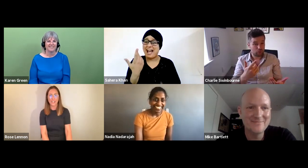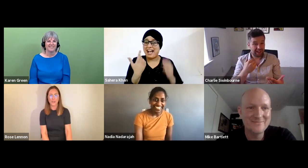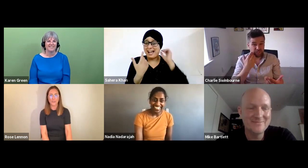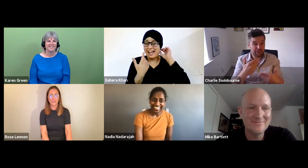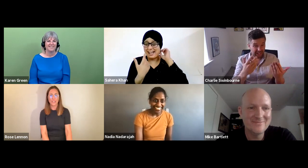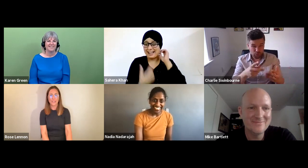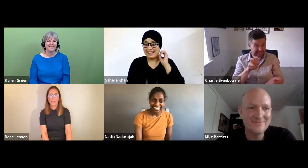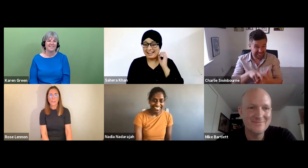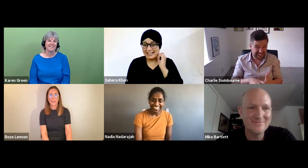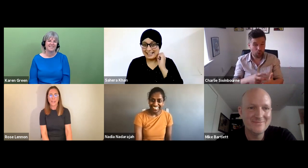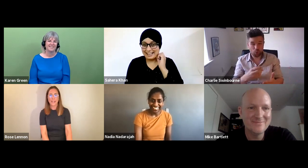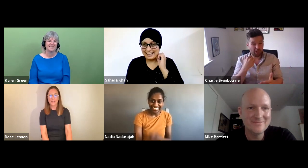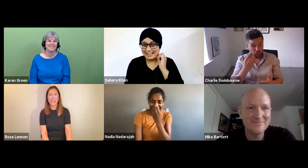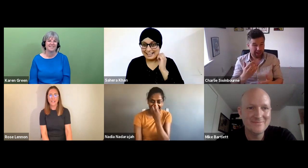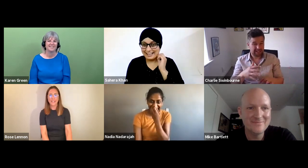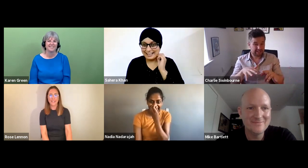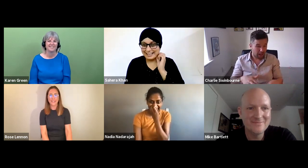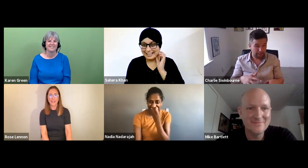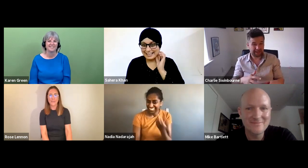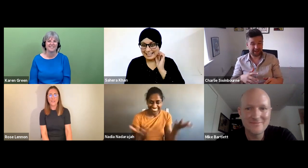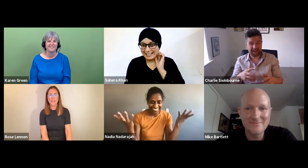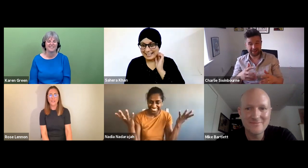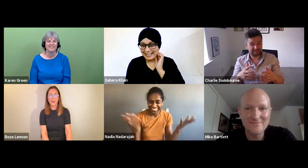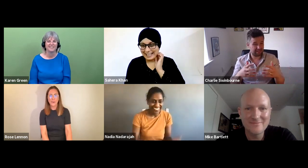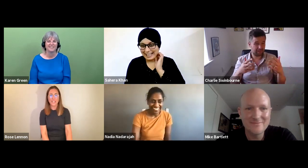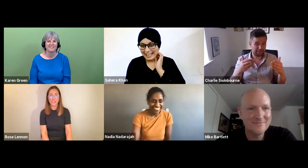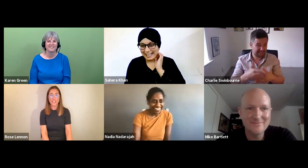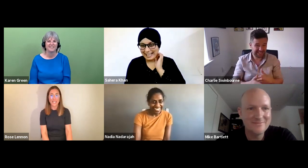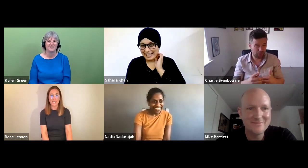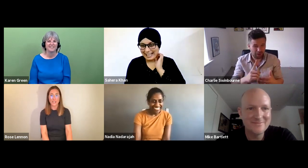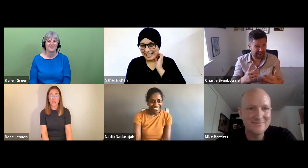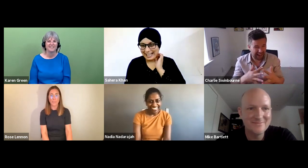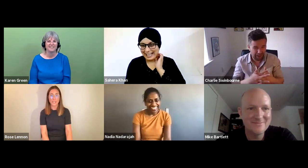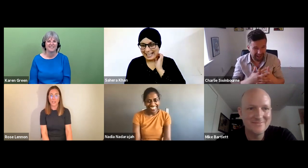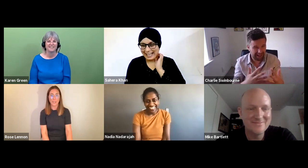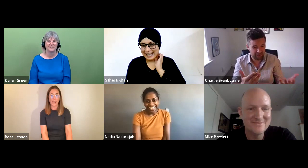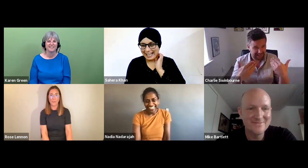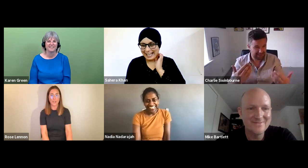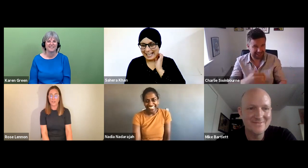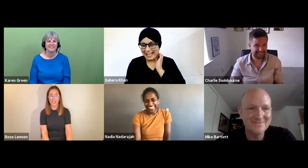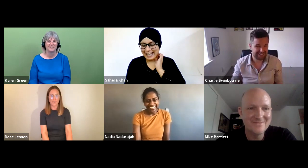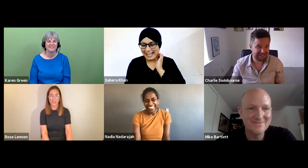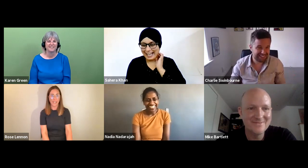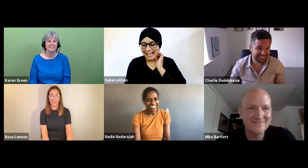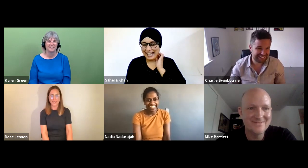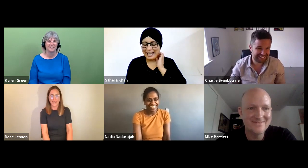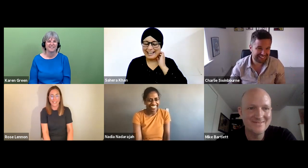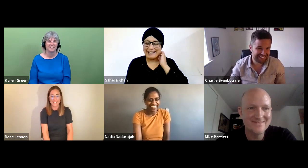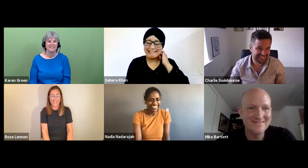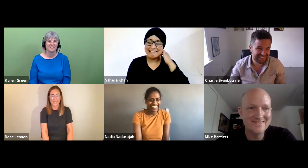it all? I mean, you just sit there just typing away whilst you're doing everything else. Tell us how